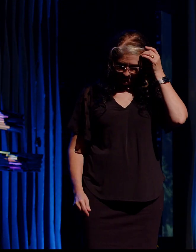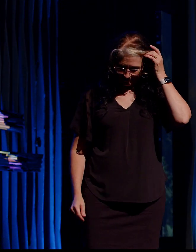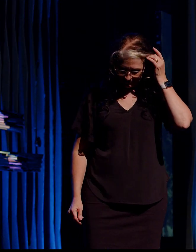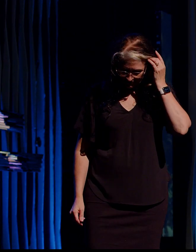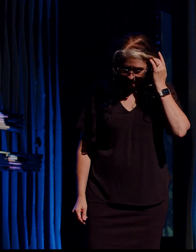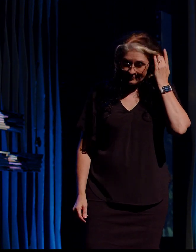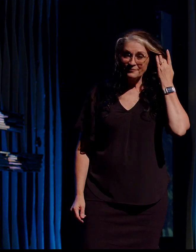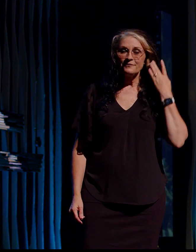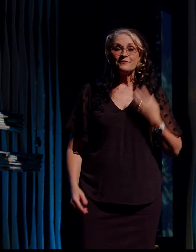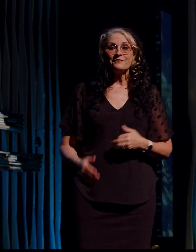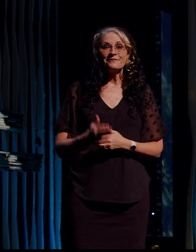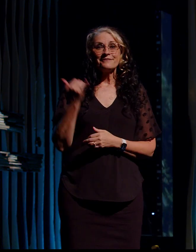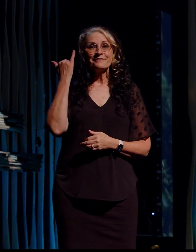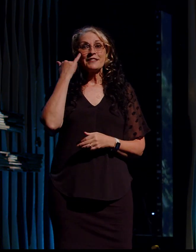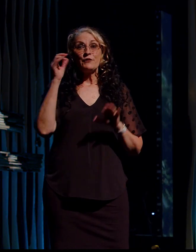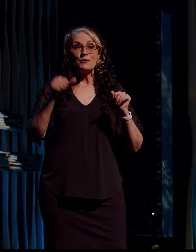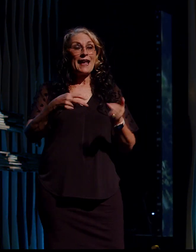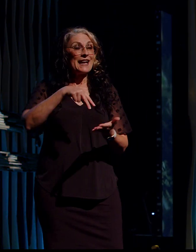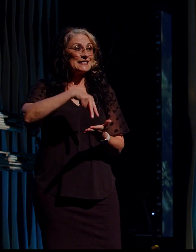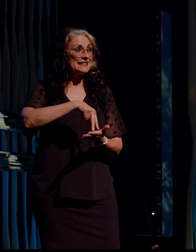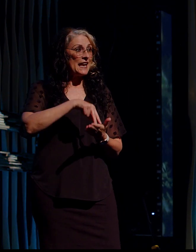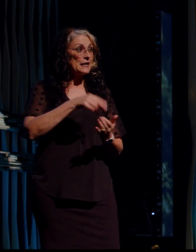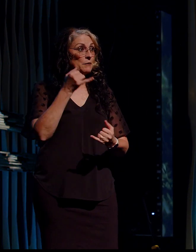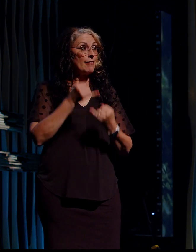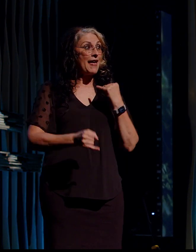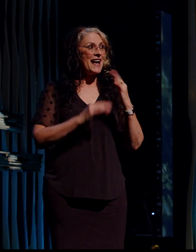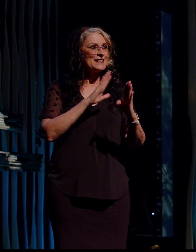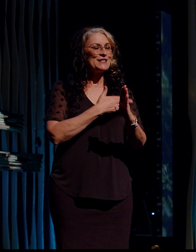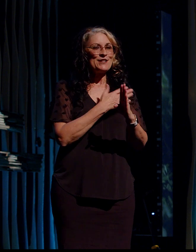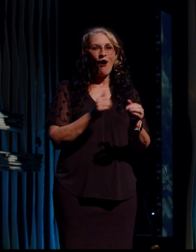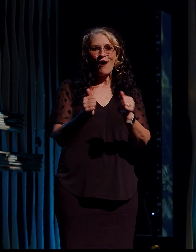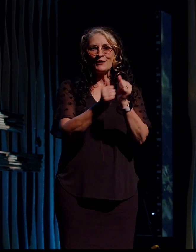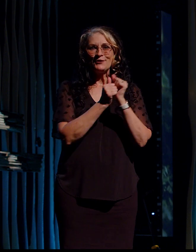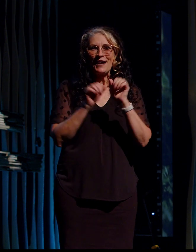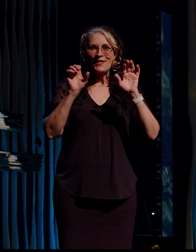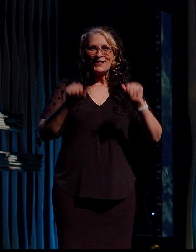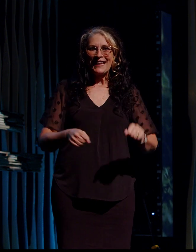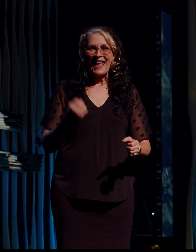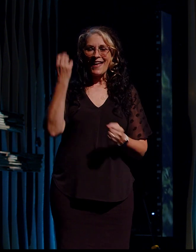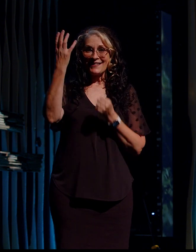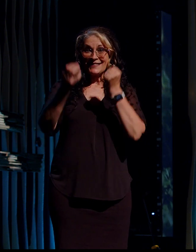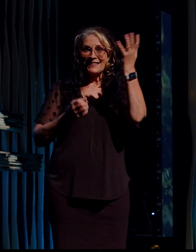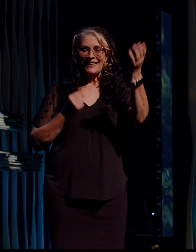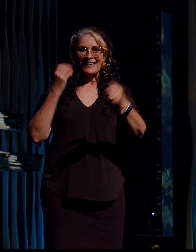Amen, amen. If you're willing and if you're able, let's stand to our feet as we sing this last song together.